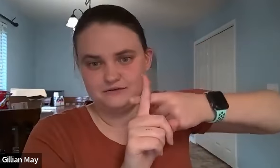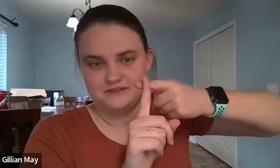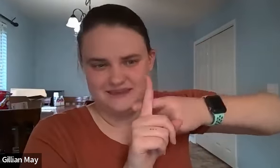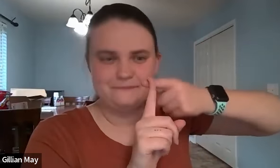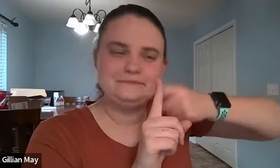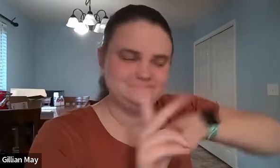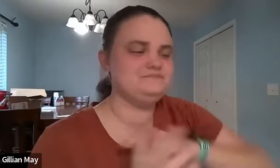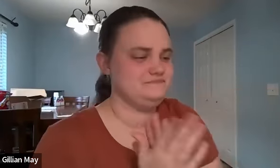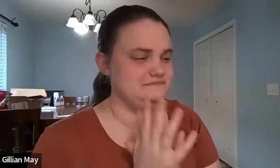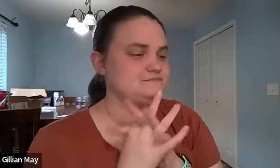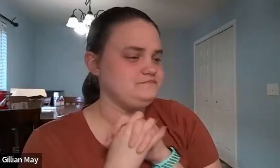forth. Yep.